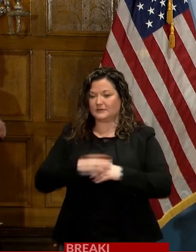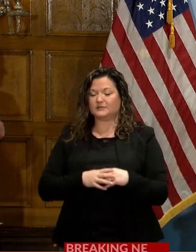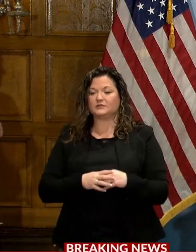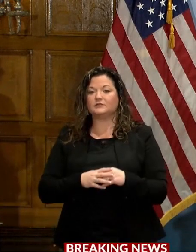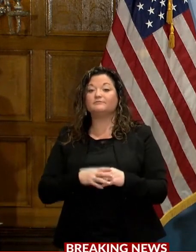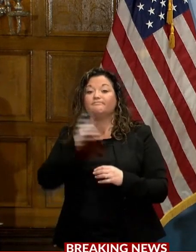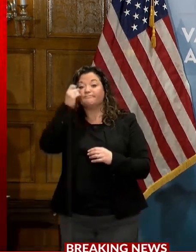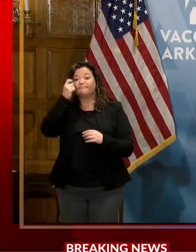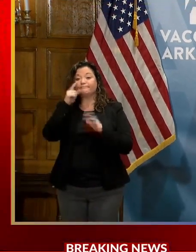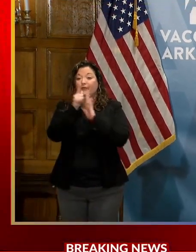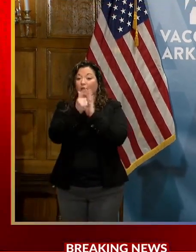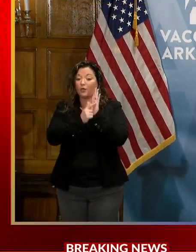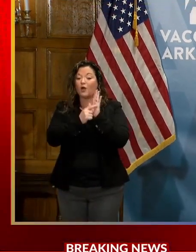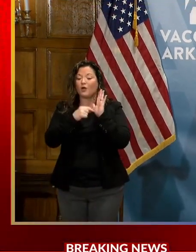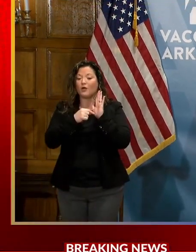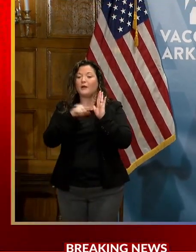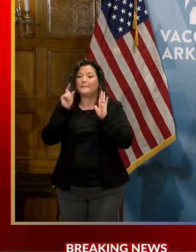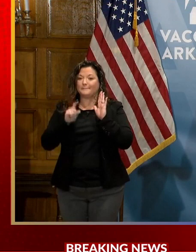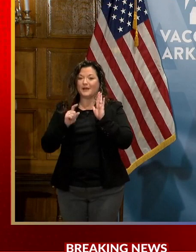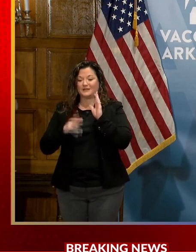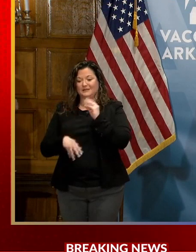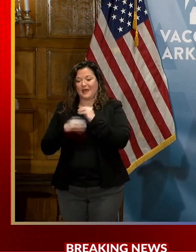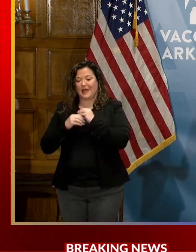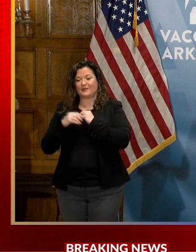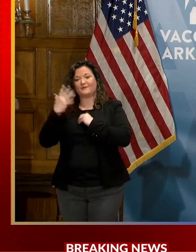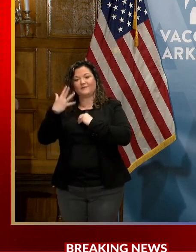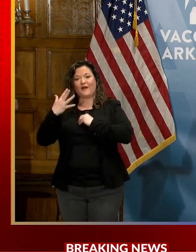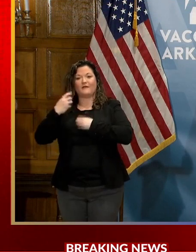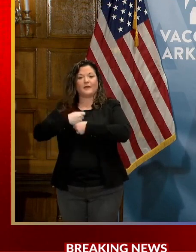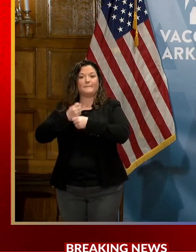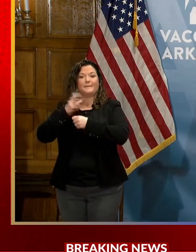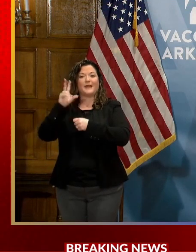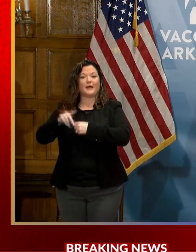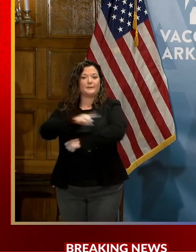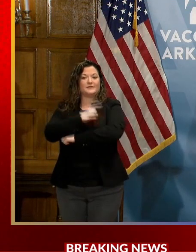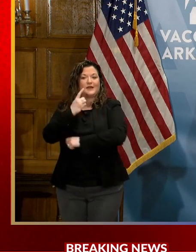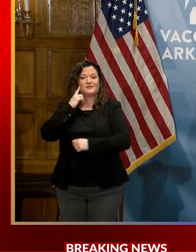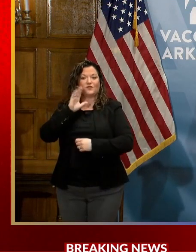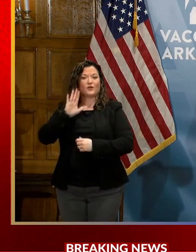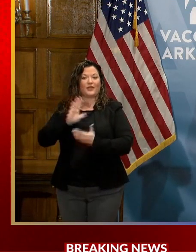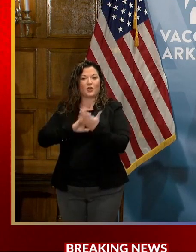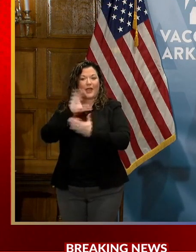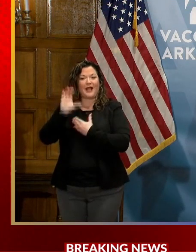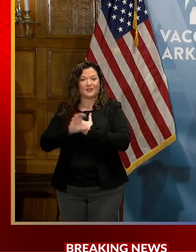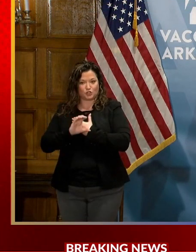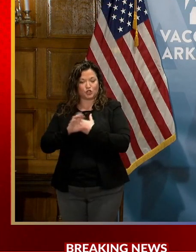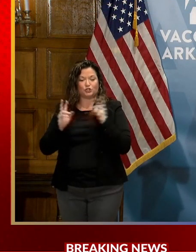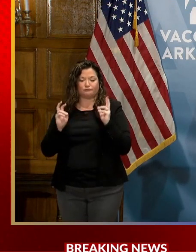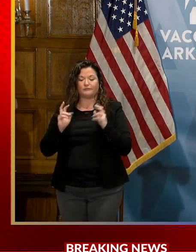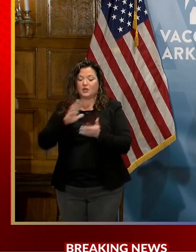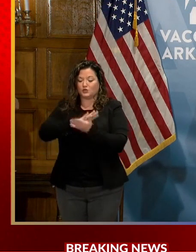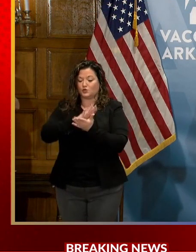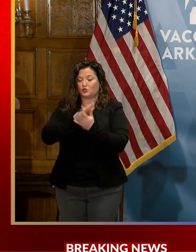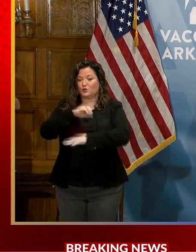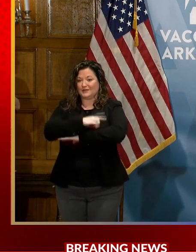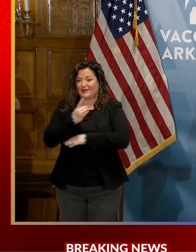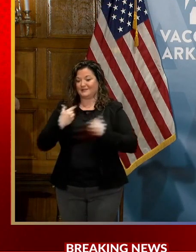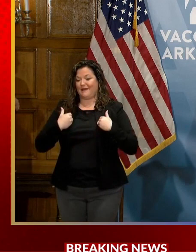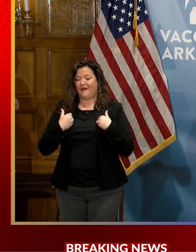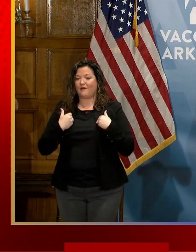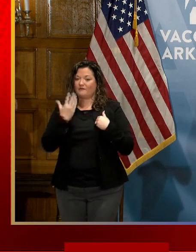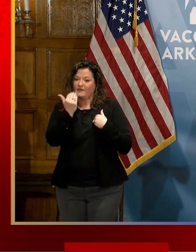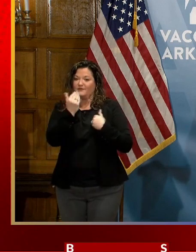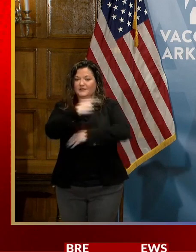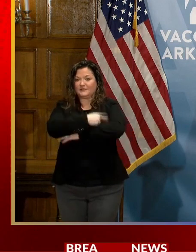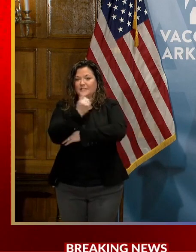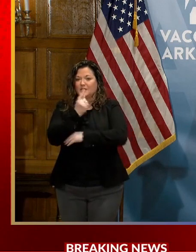under statute, districts have to build in 5 makeup days at the end of their calendar. So districts have 15 days total